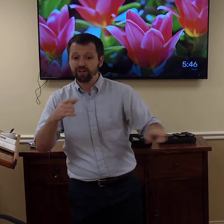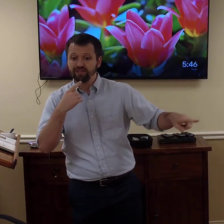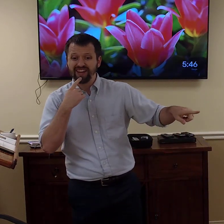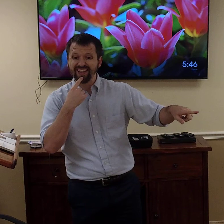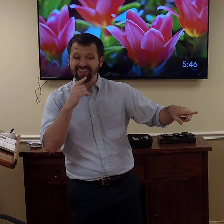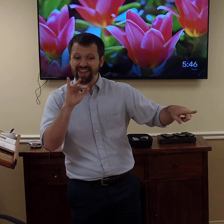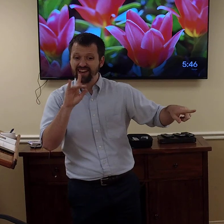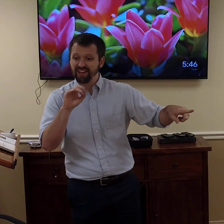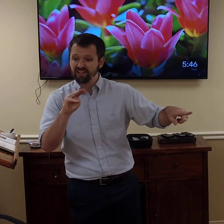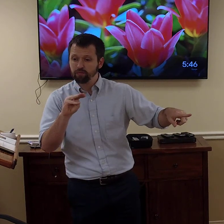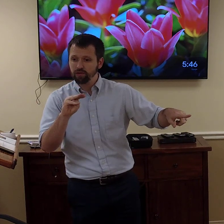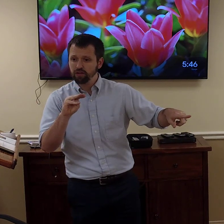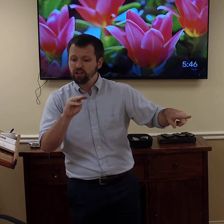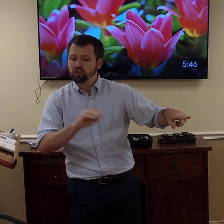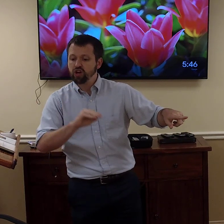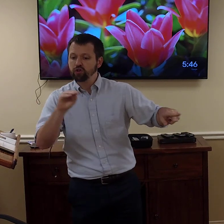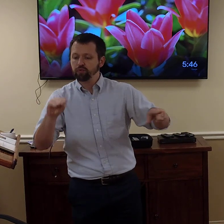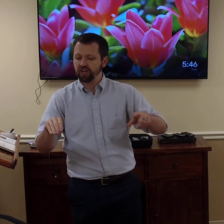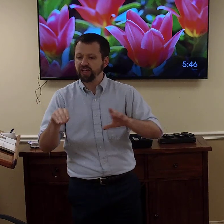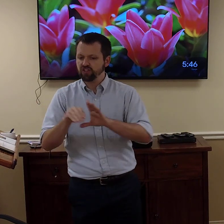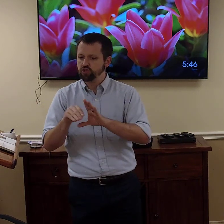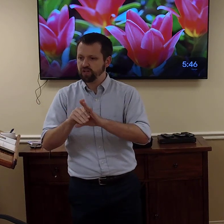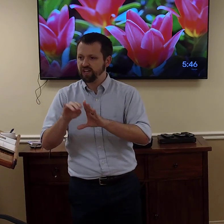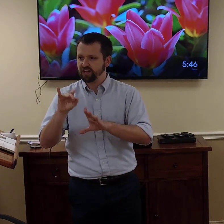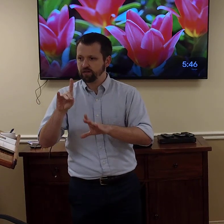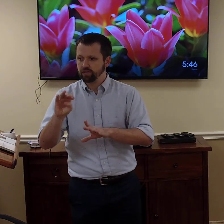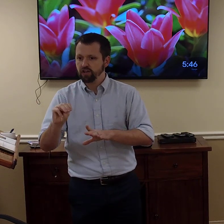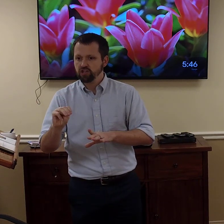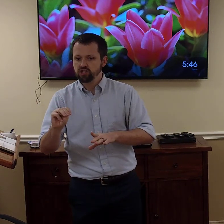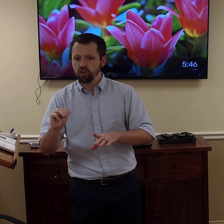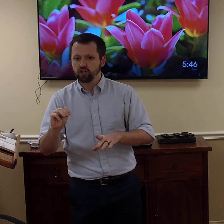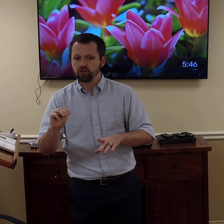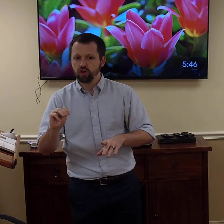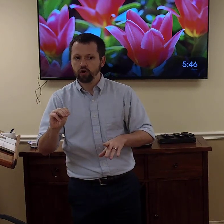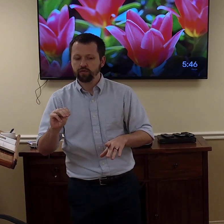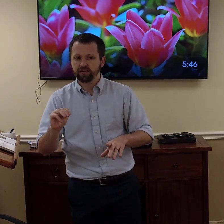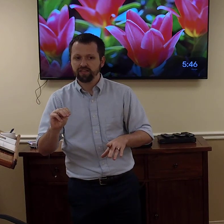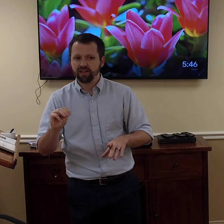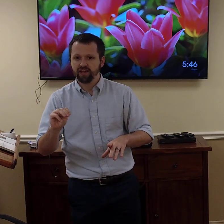they didn't say an idiom, try to put it into an idiom. So, if he's saying,